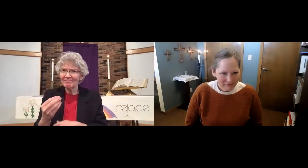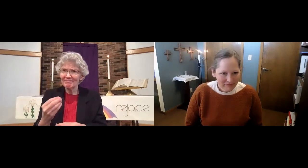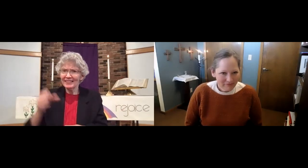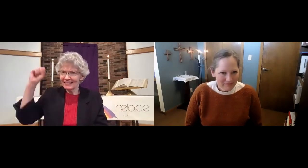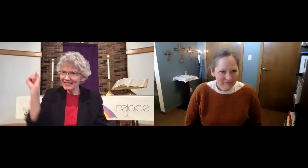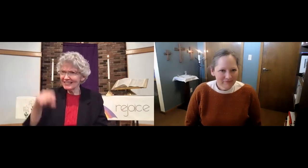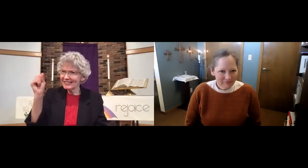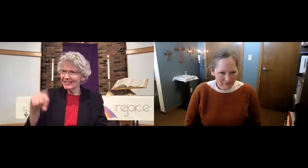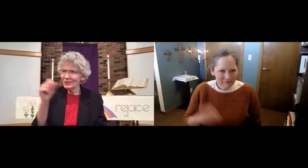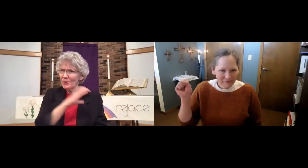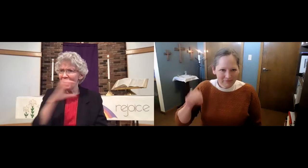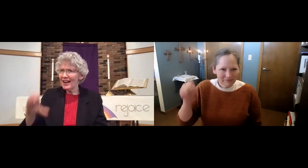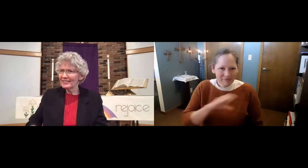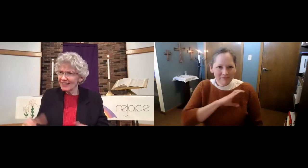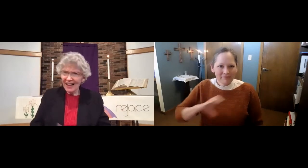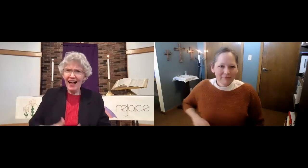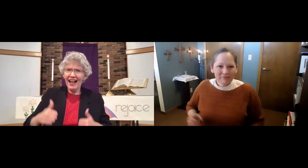Christ is risen indeed.